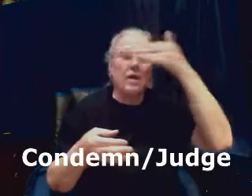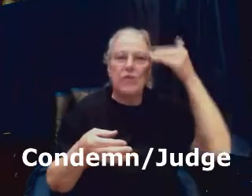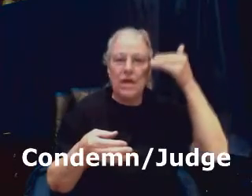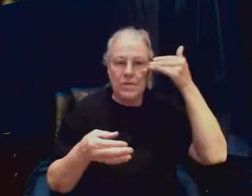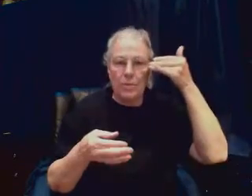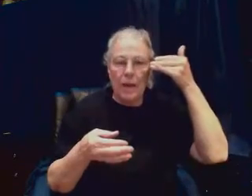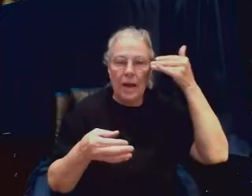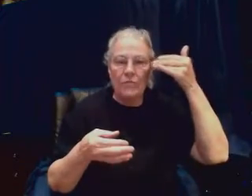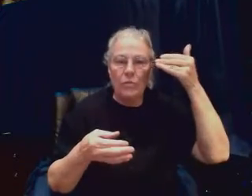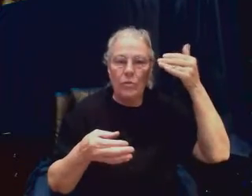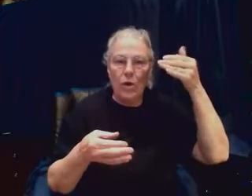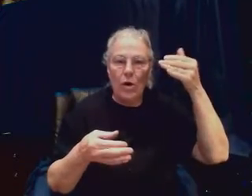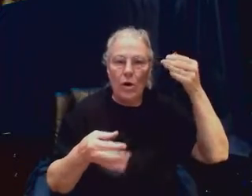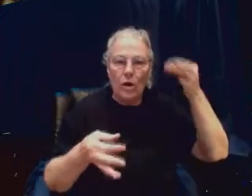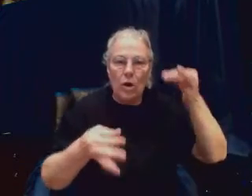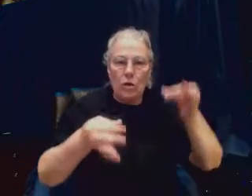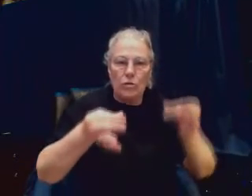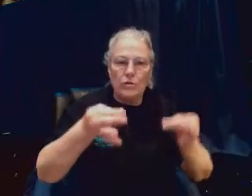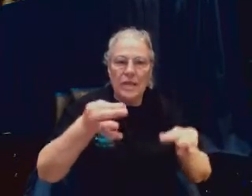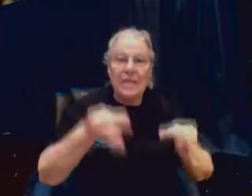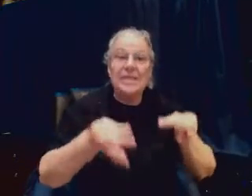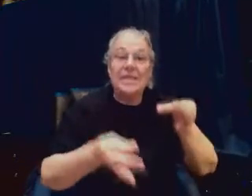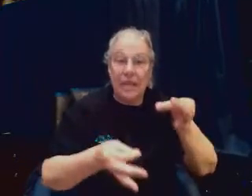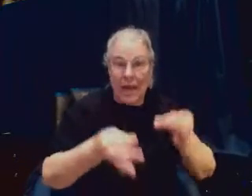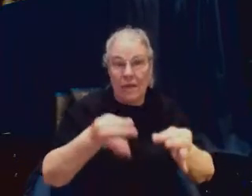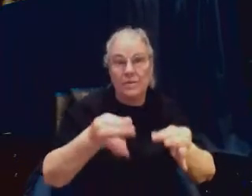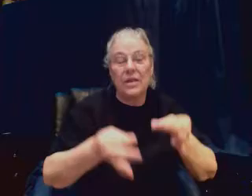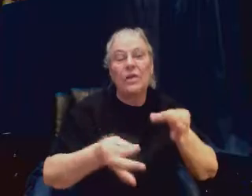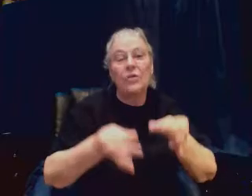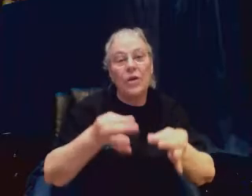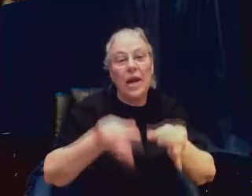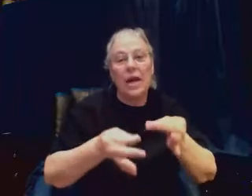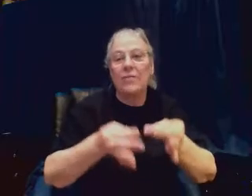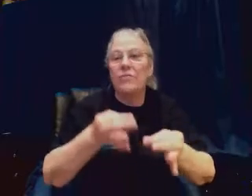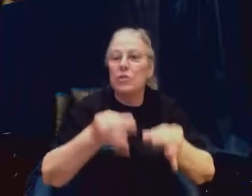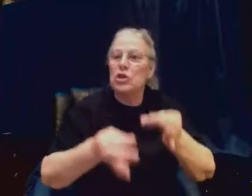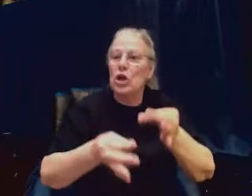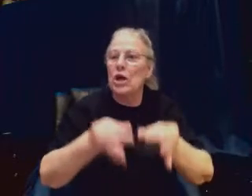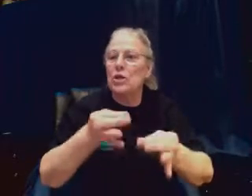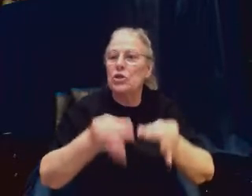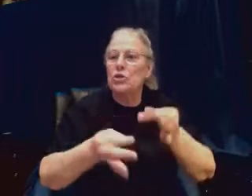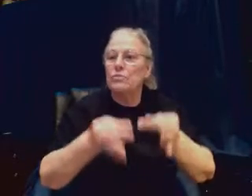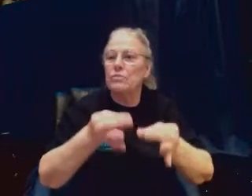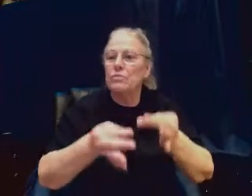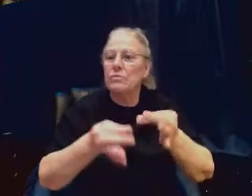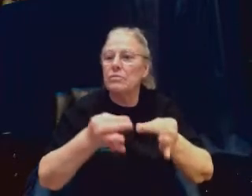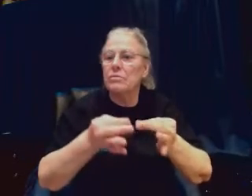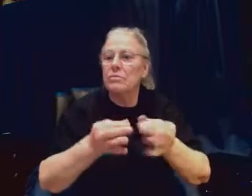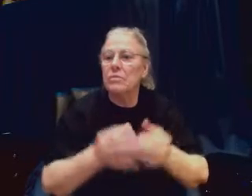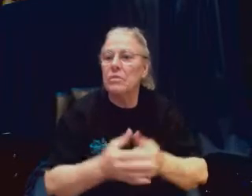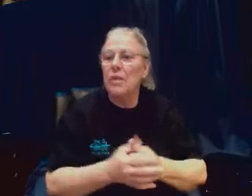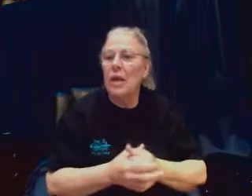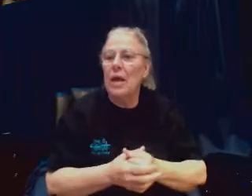she has the blindfold on, you see the scales in her hand for judge.